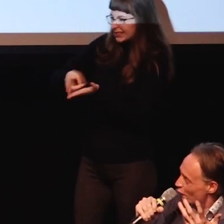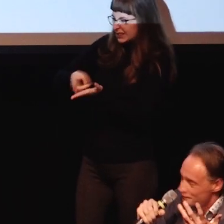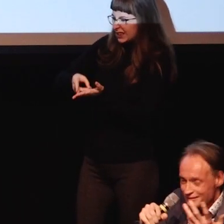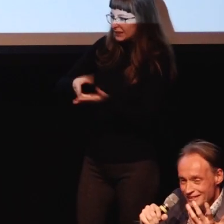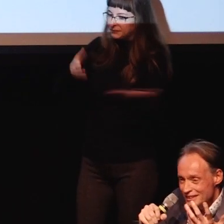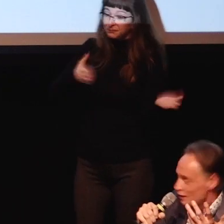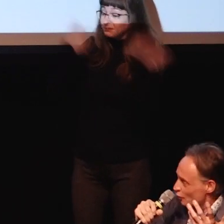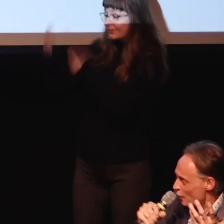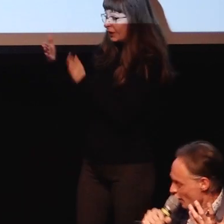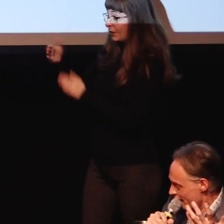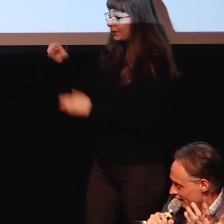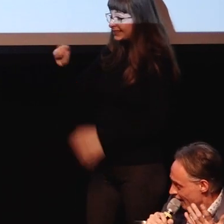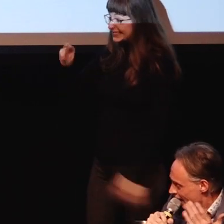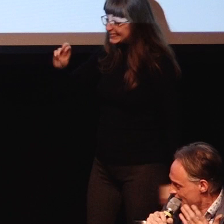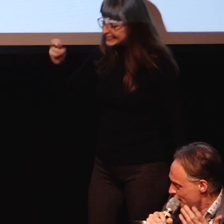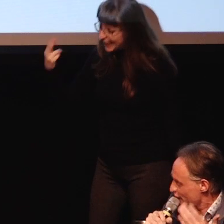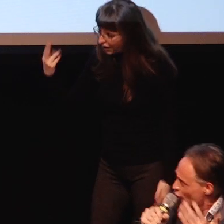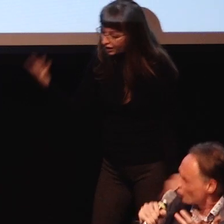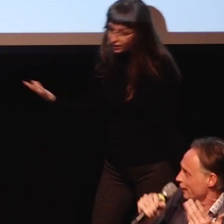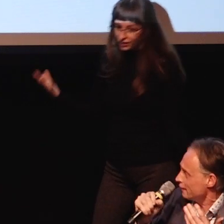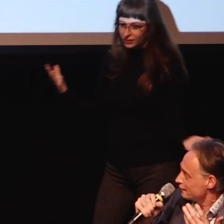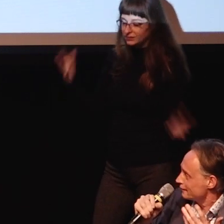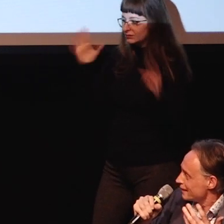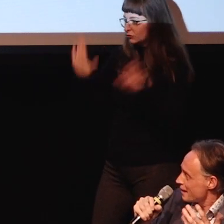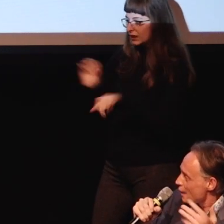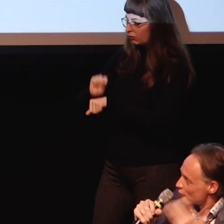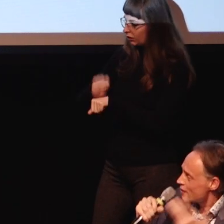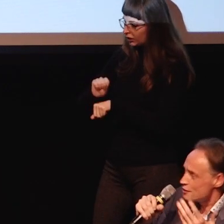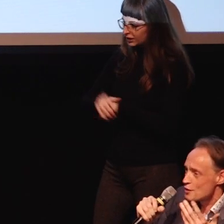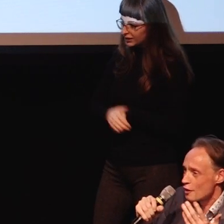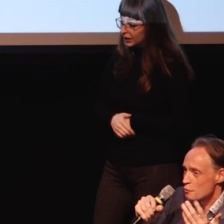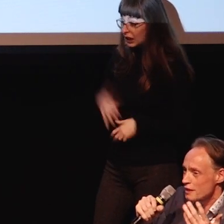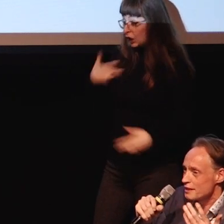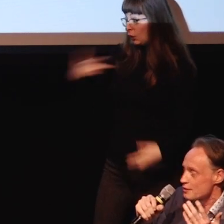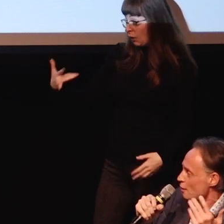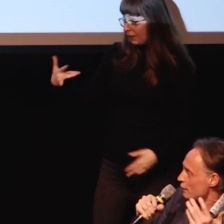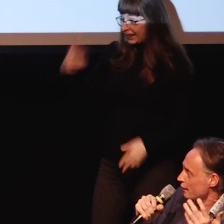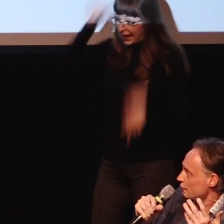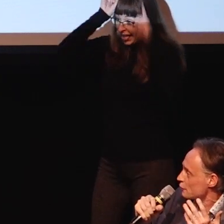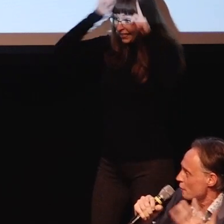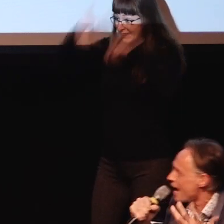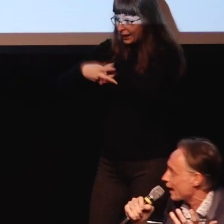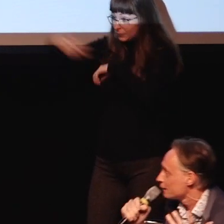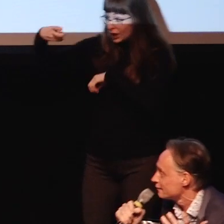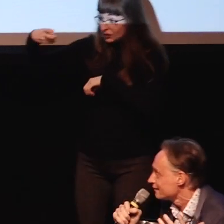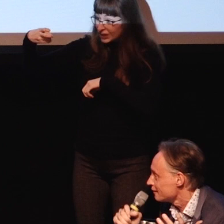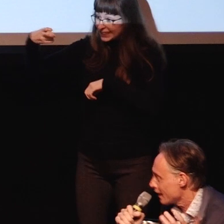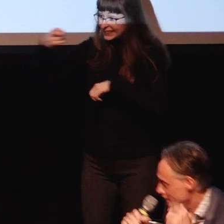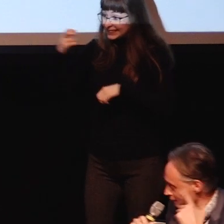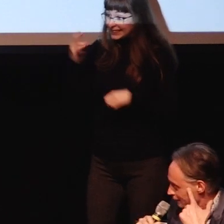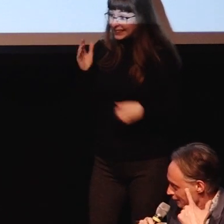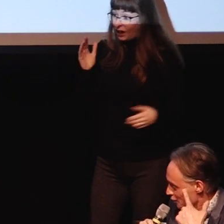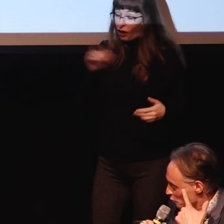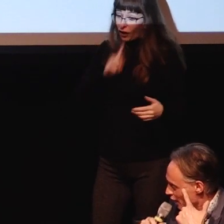so great work. I got to tell you, normally abductions are depicted as something traumatic,